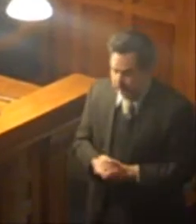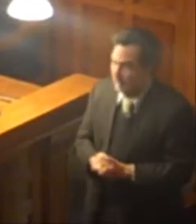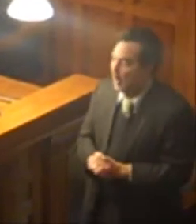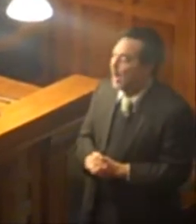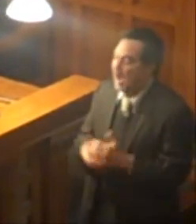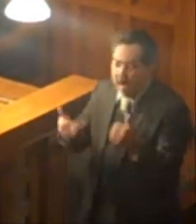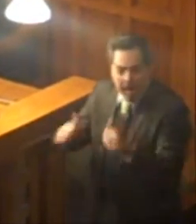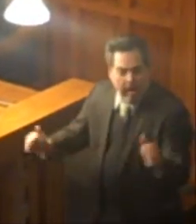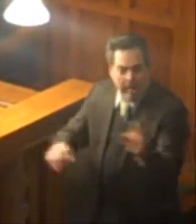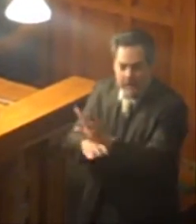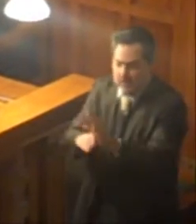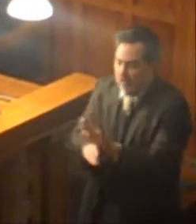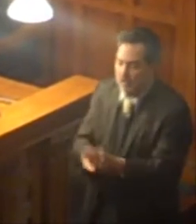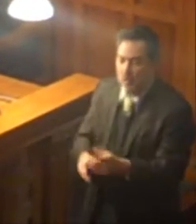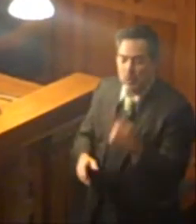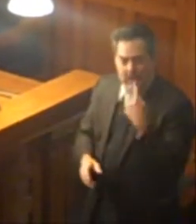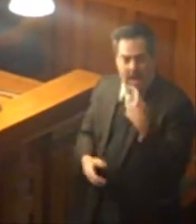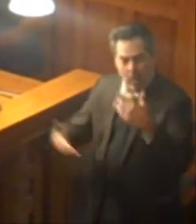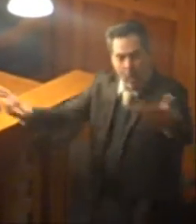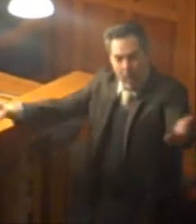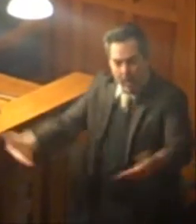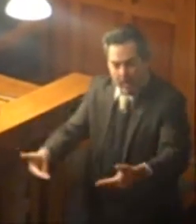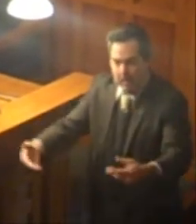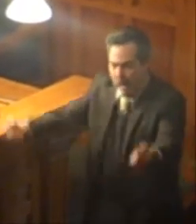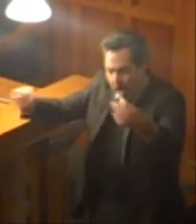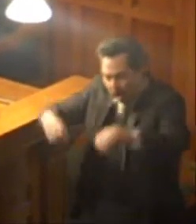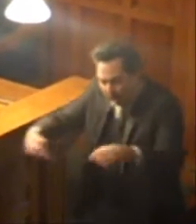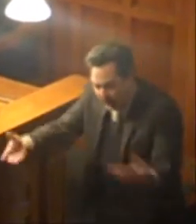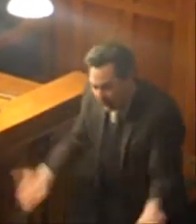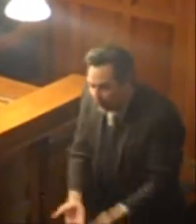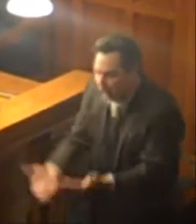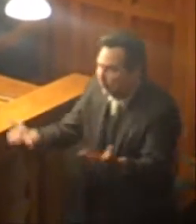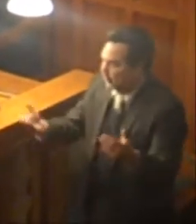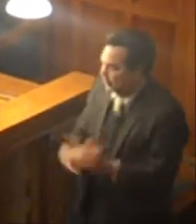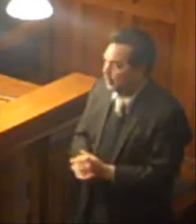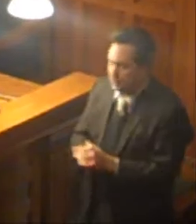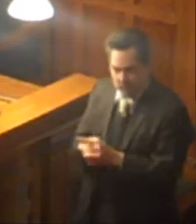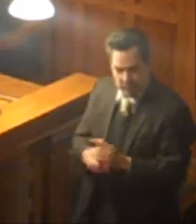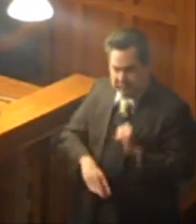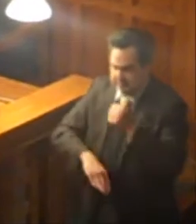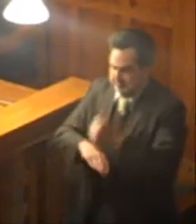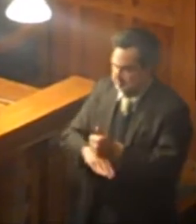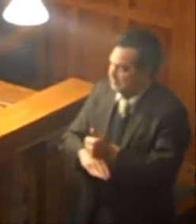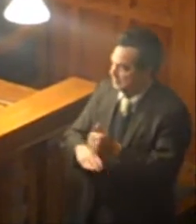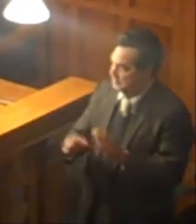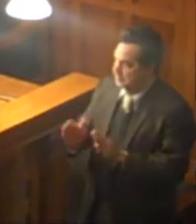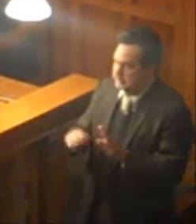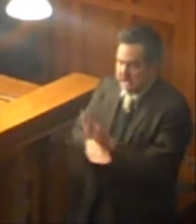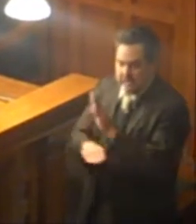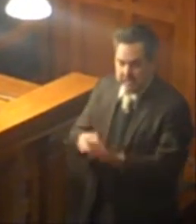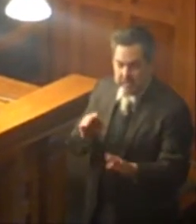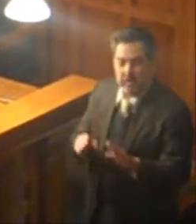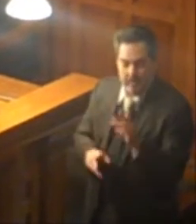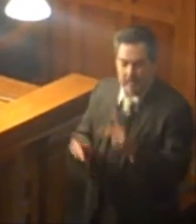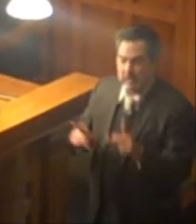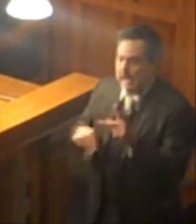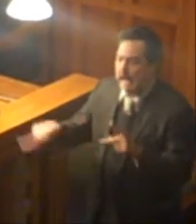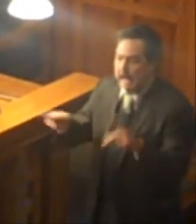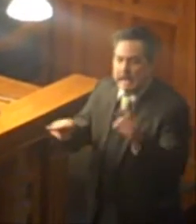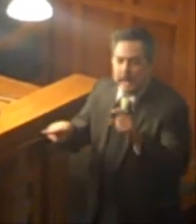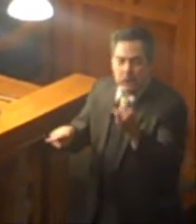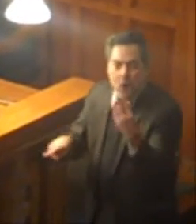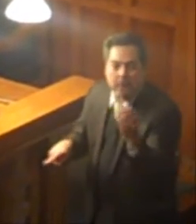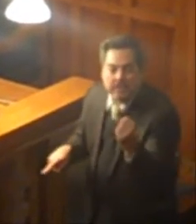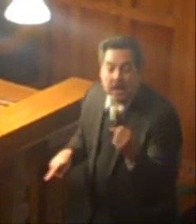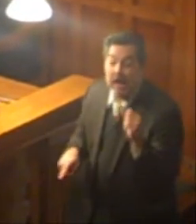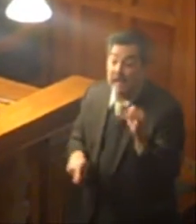do business and expand here. Our people need jobs, and I understand that you're their chance. My colleagues